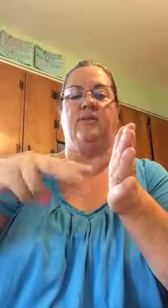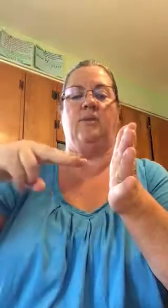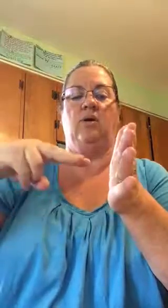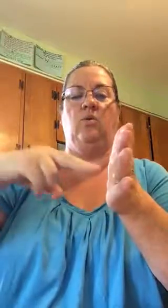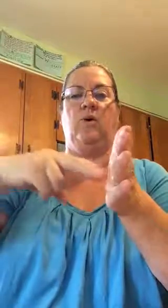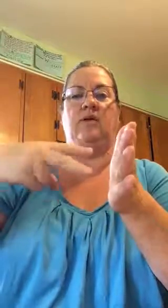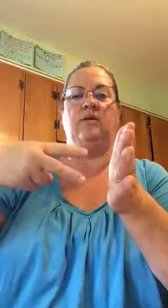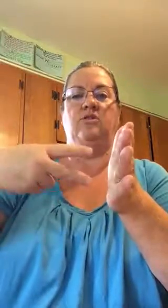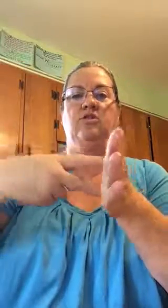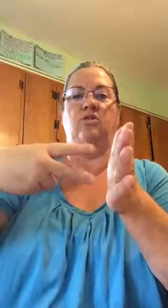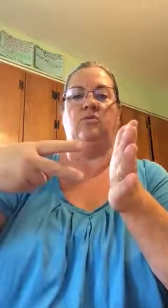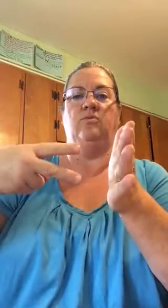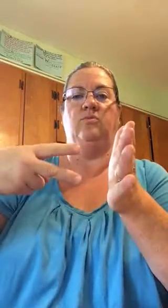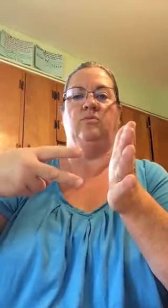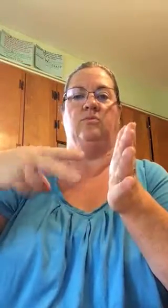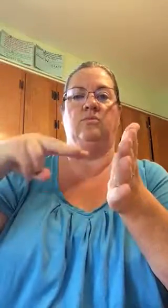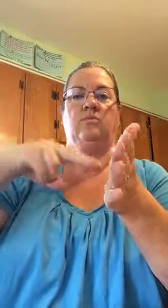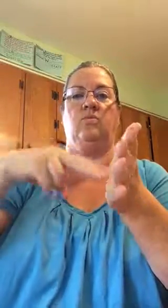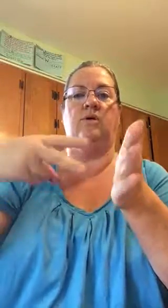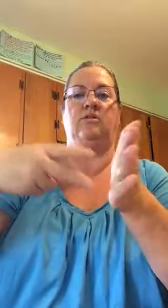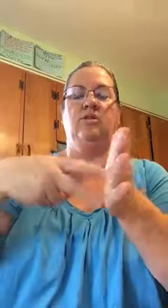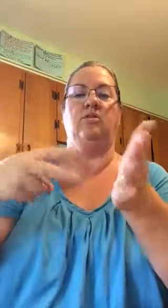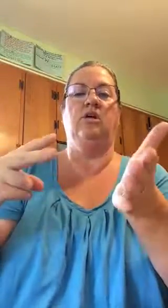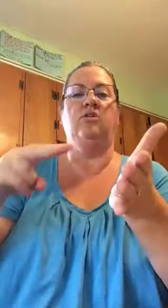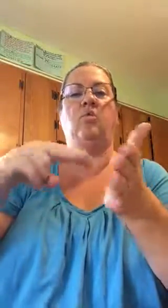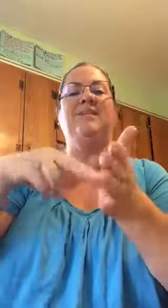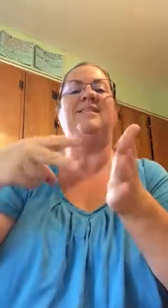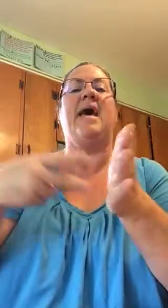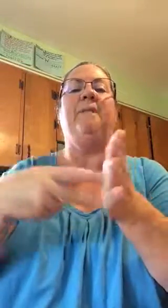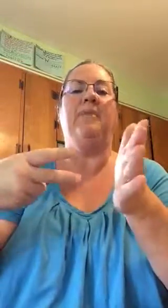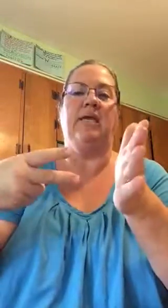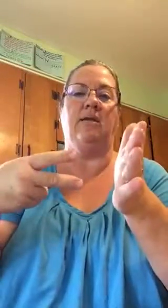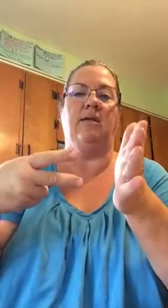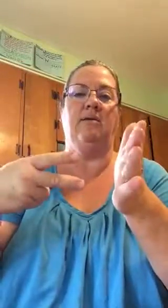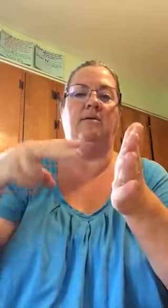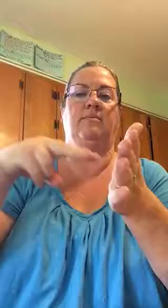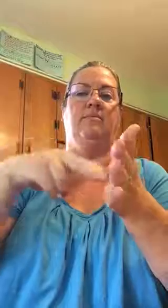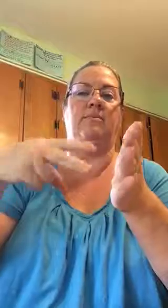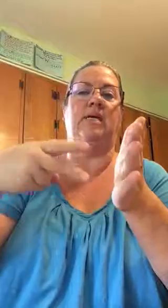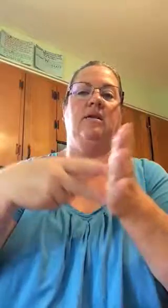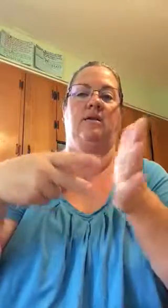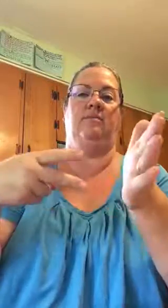them. 1, 2. 1, 2. So what does that mean? Mean.